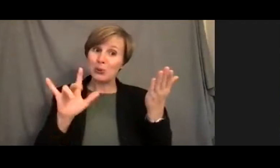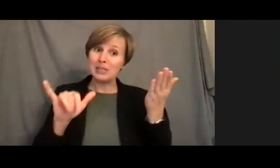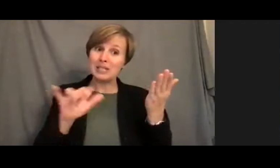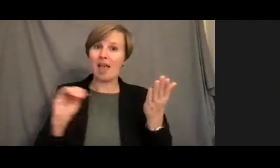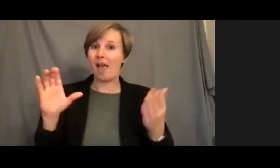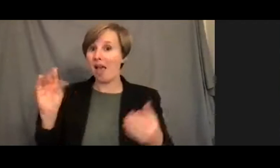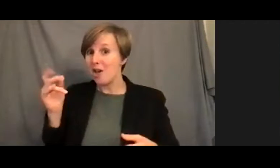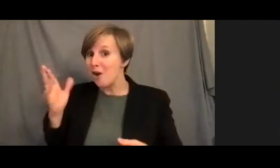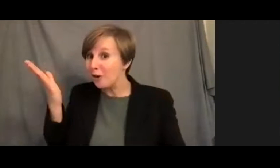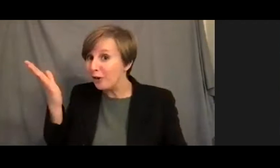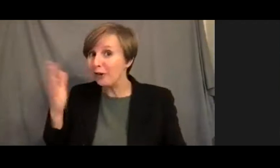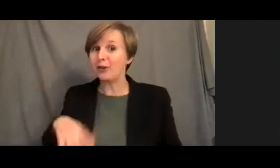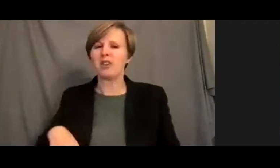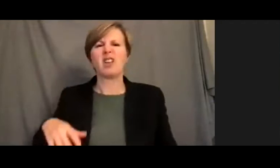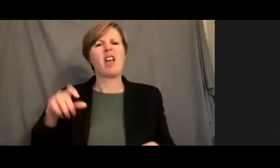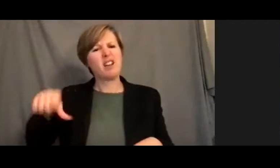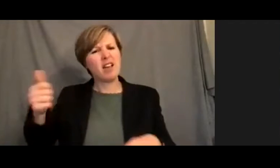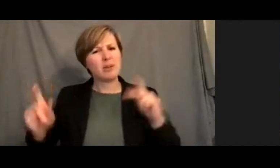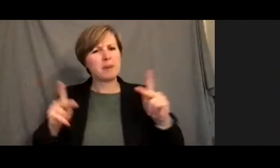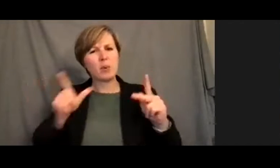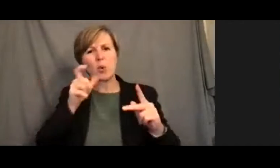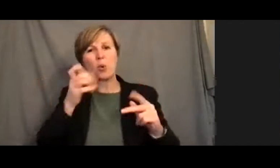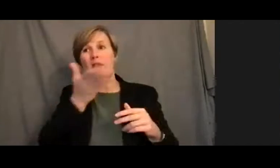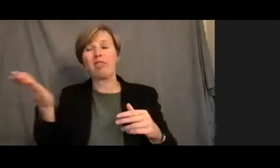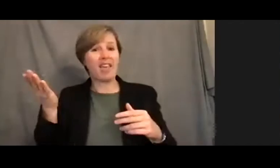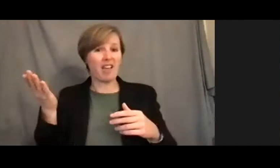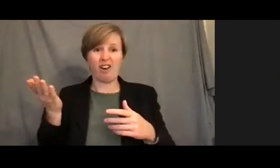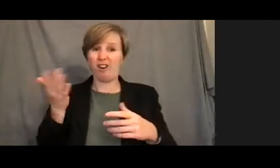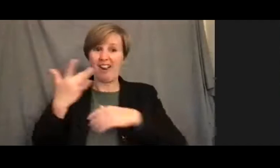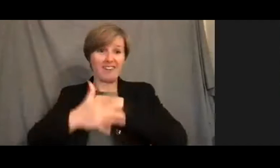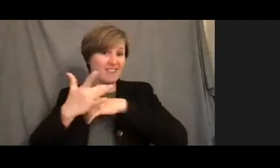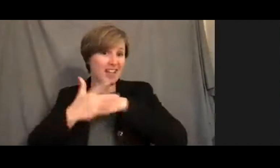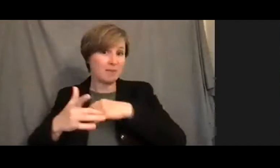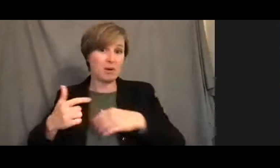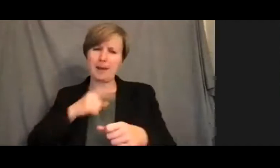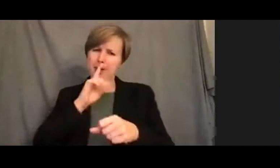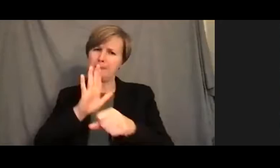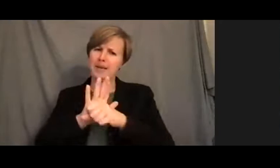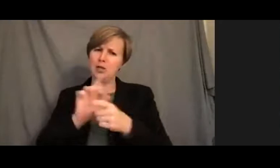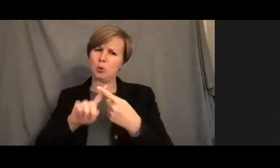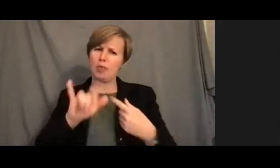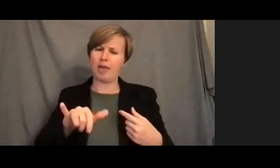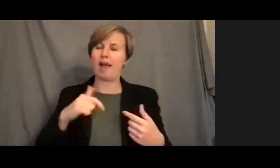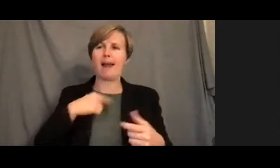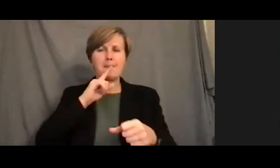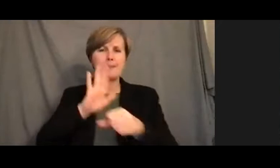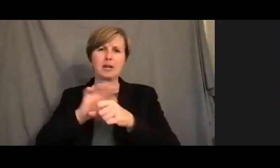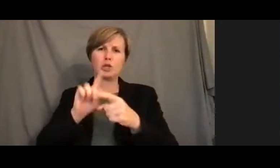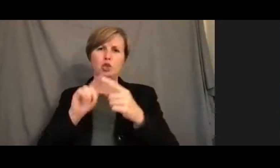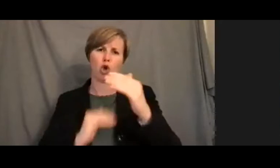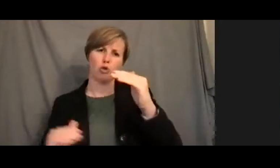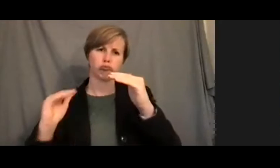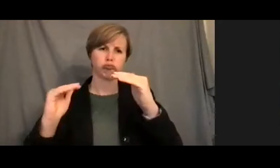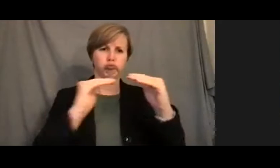Connor and others who are out there and available. And I'm committed to that. I'm committed to equity,